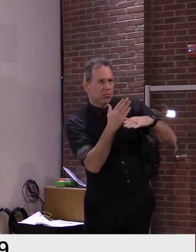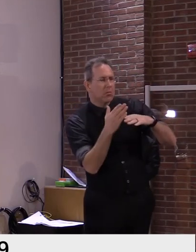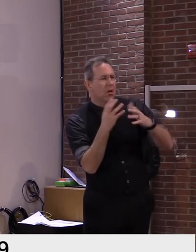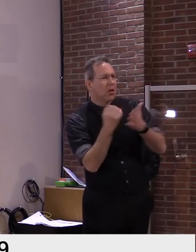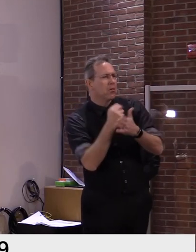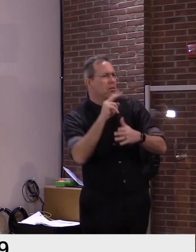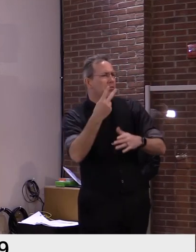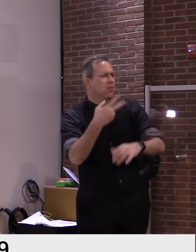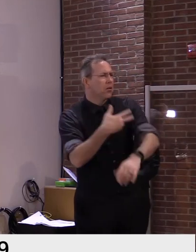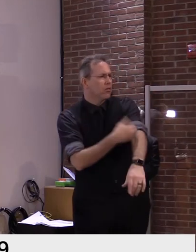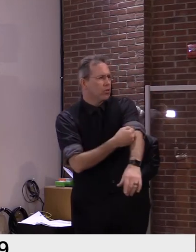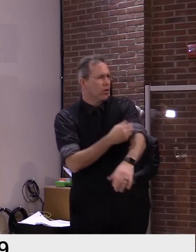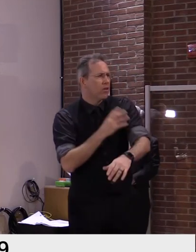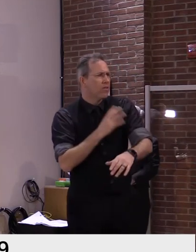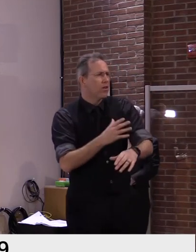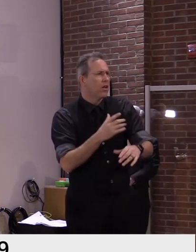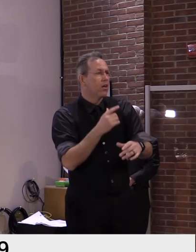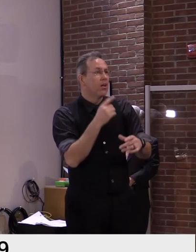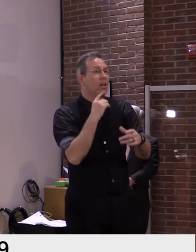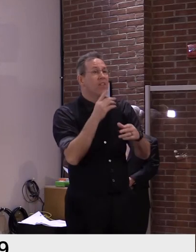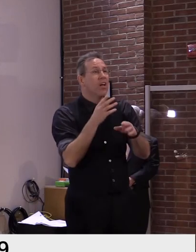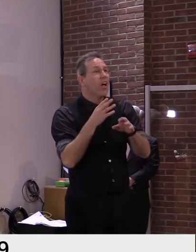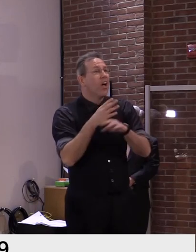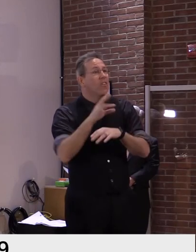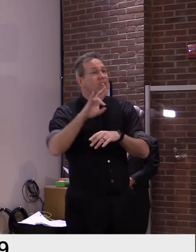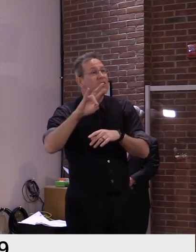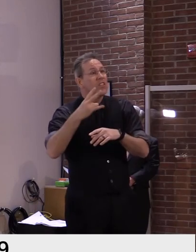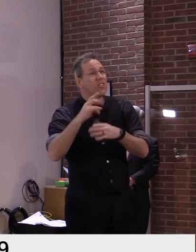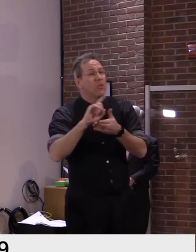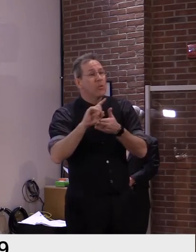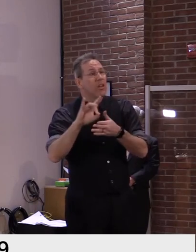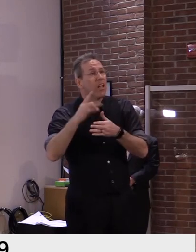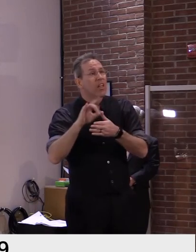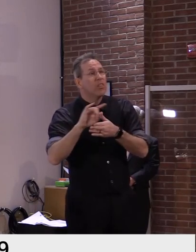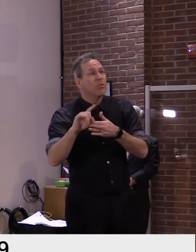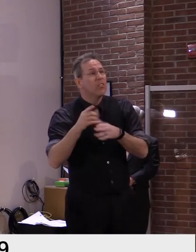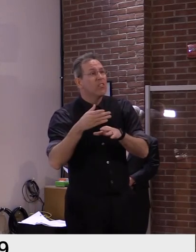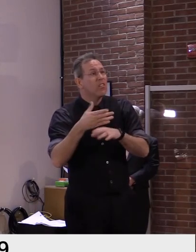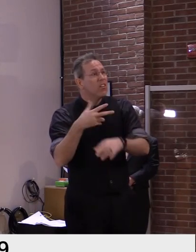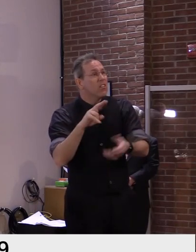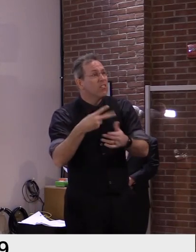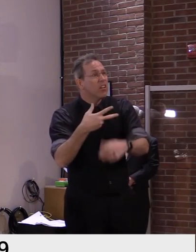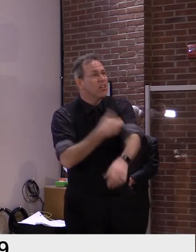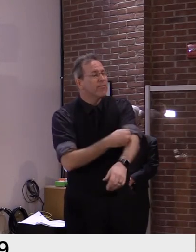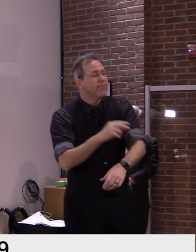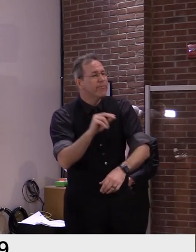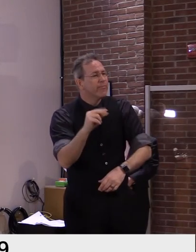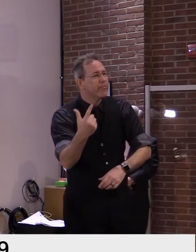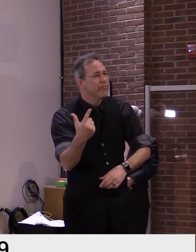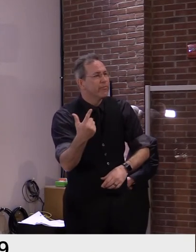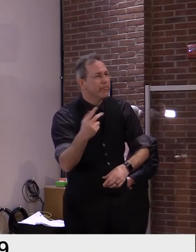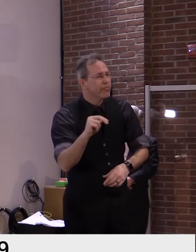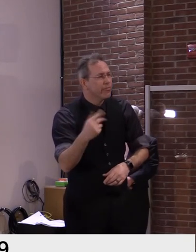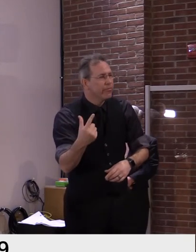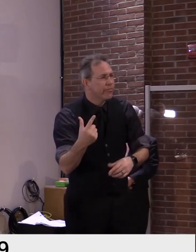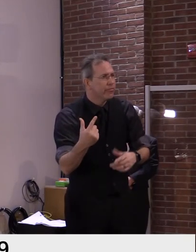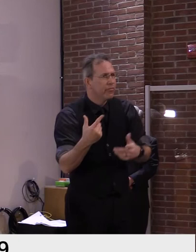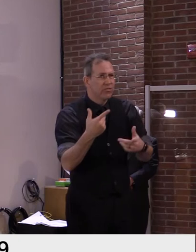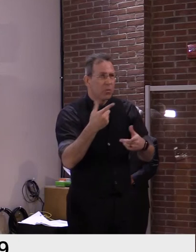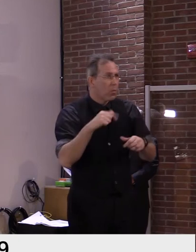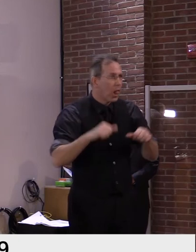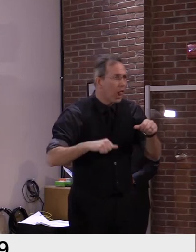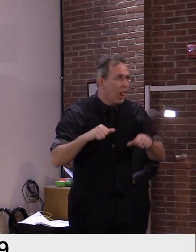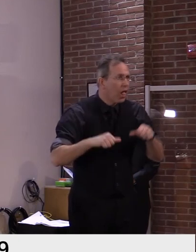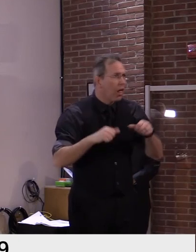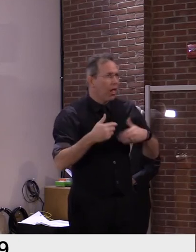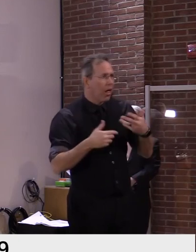again, I don't want to sound imprecise and say that, you know, that if you missed by the